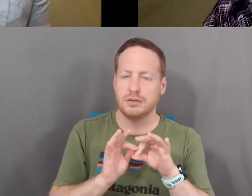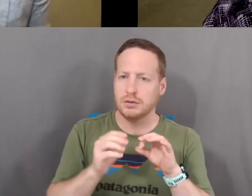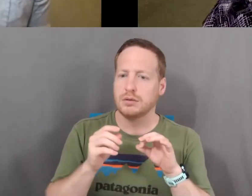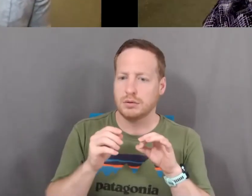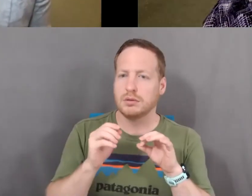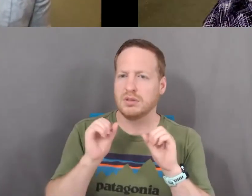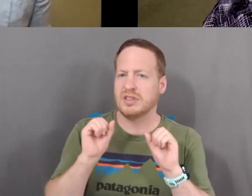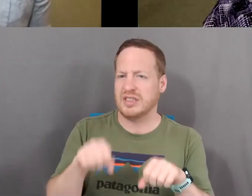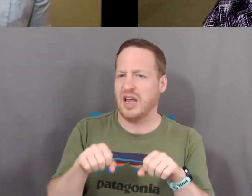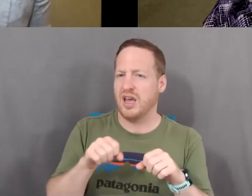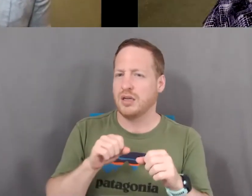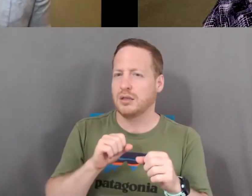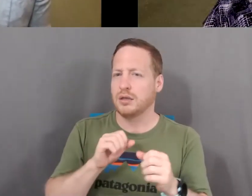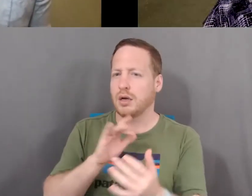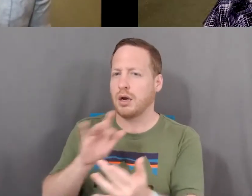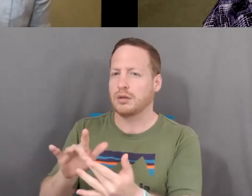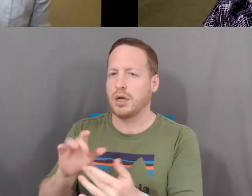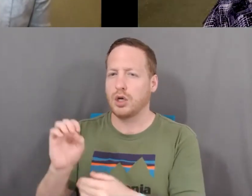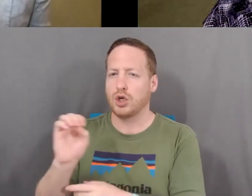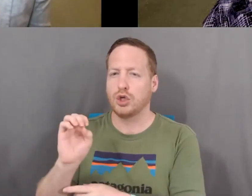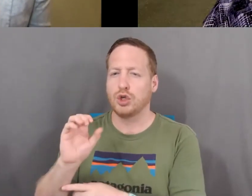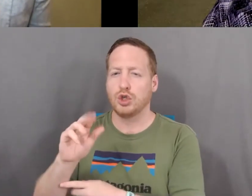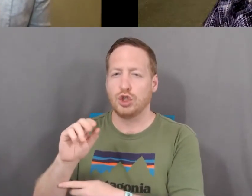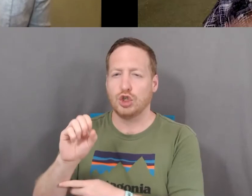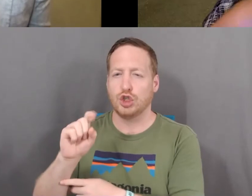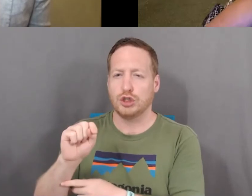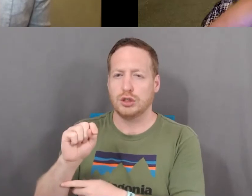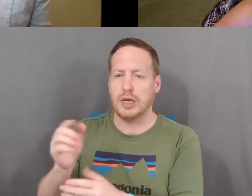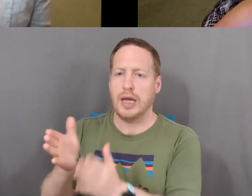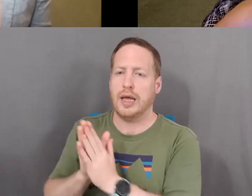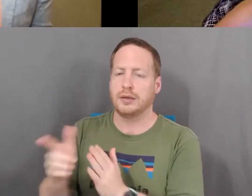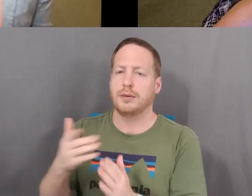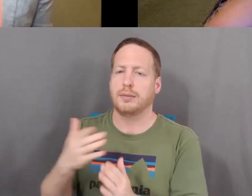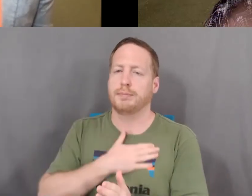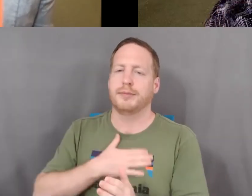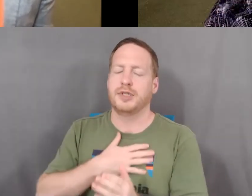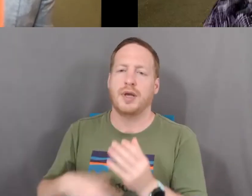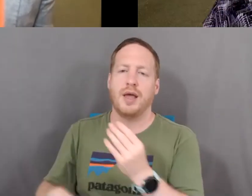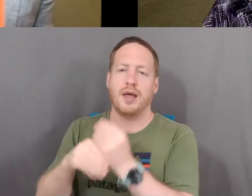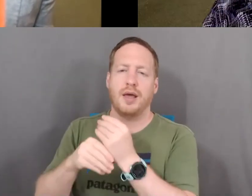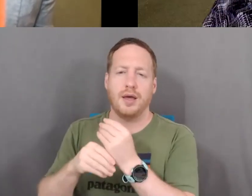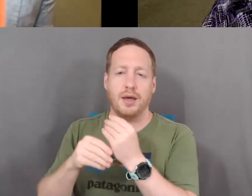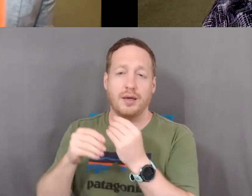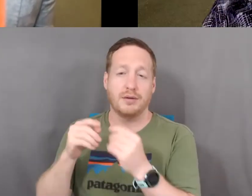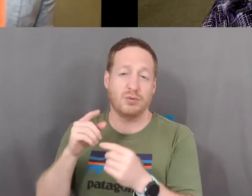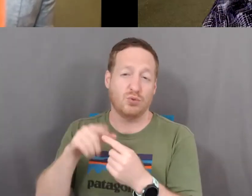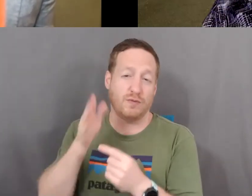And also, if there's anything that individuals feel that is quite critical, go ahead and email